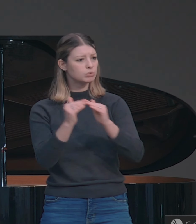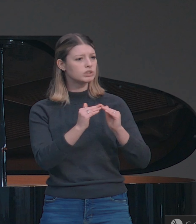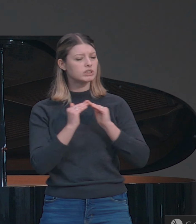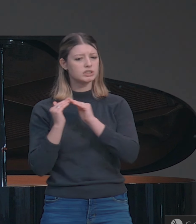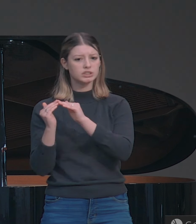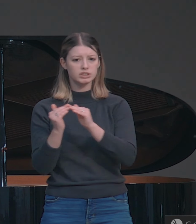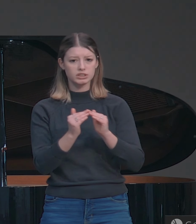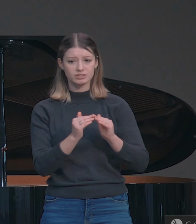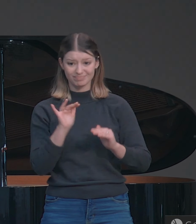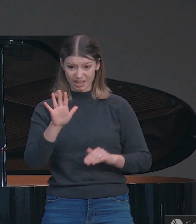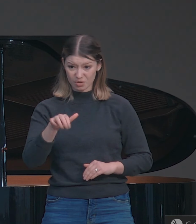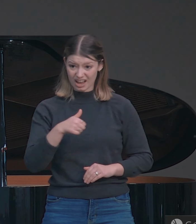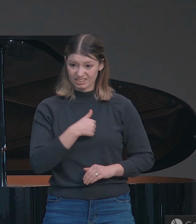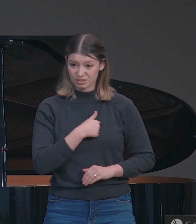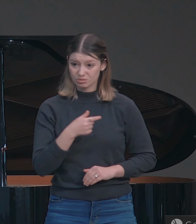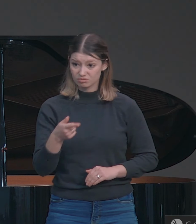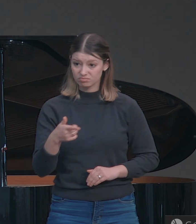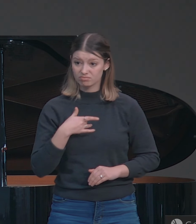Is that you?